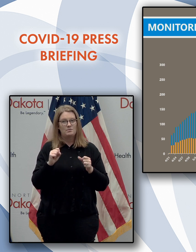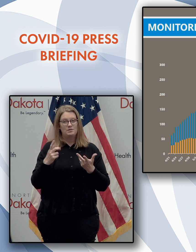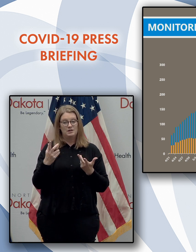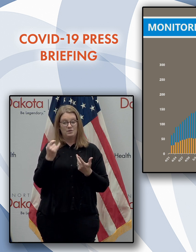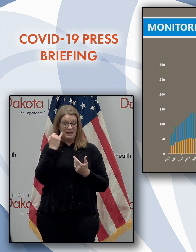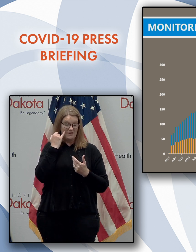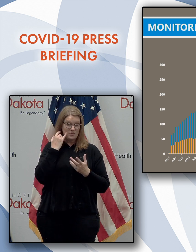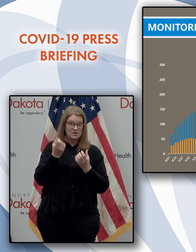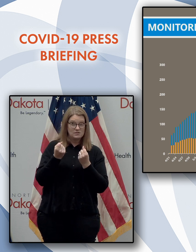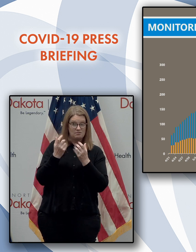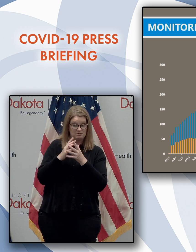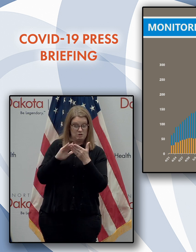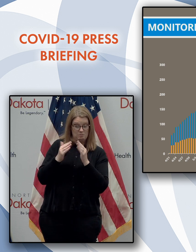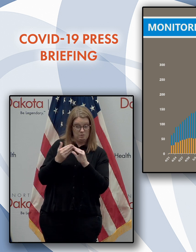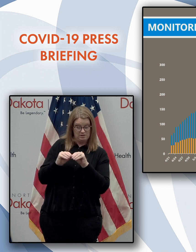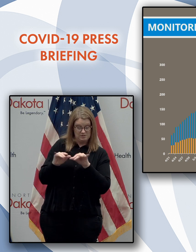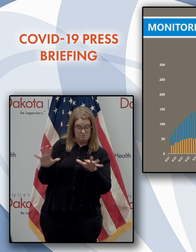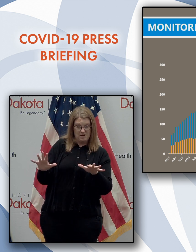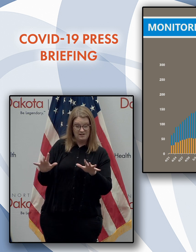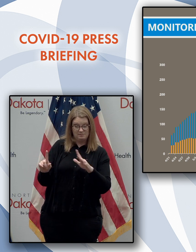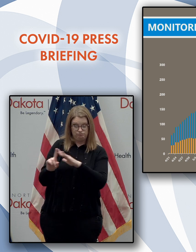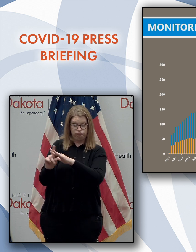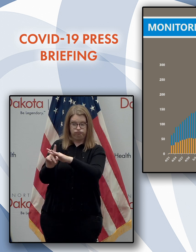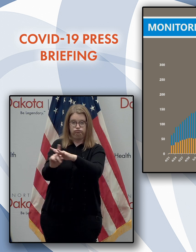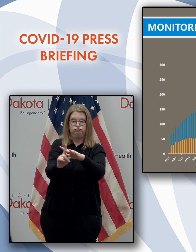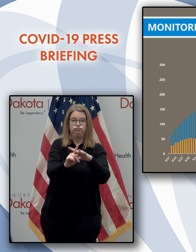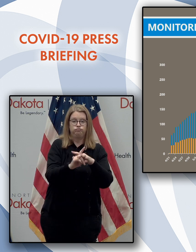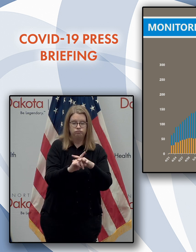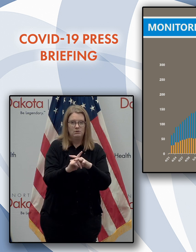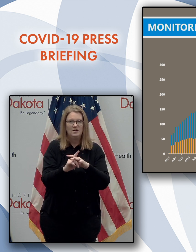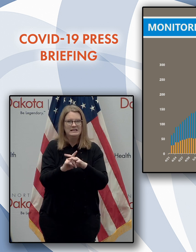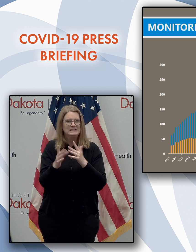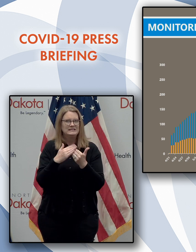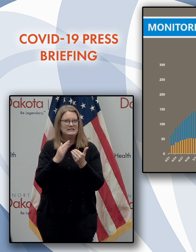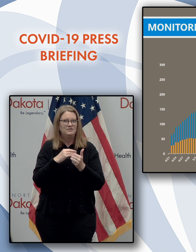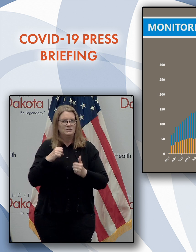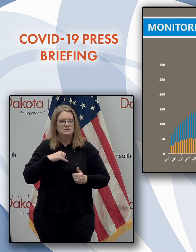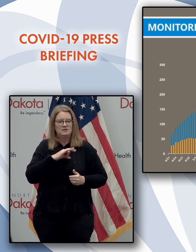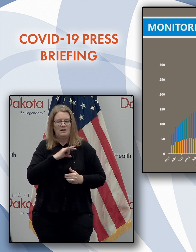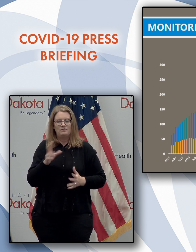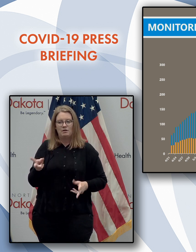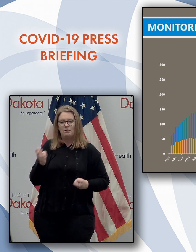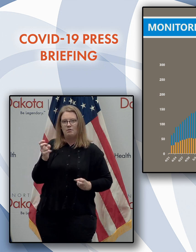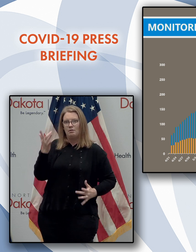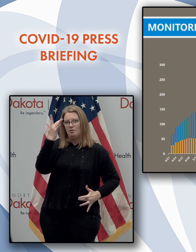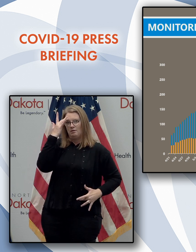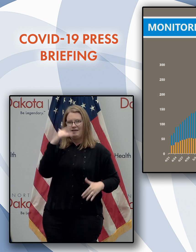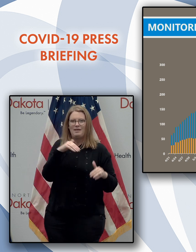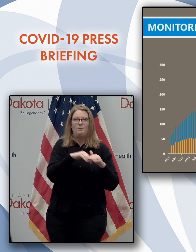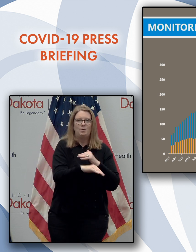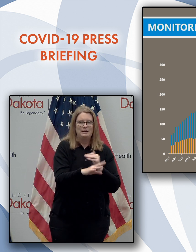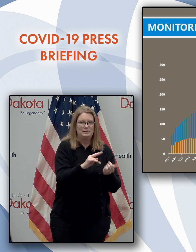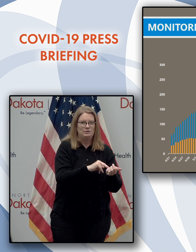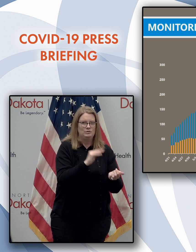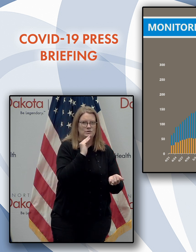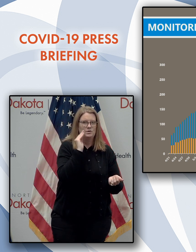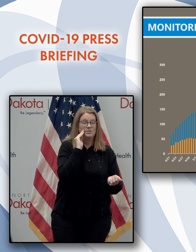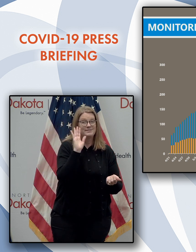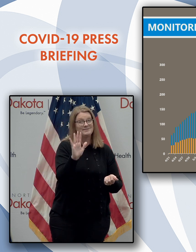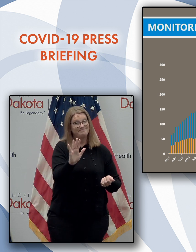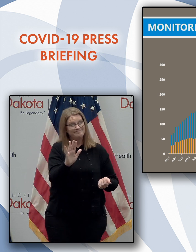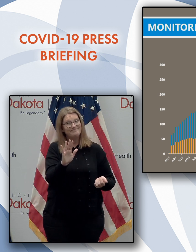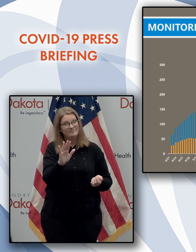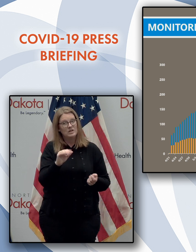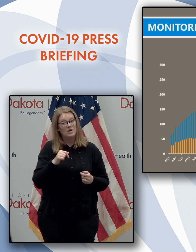that into a resident, or a family member might bring it in. So again, we want to make sure that we're being very careful when